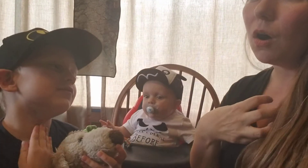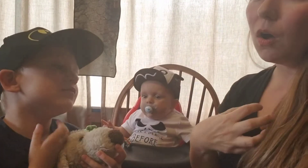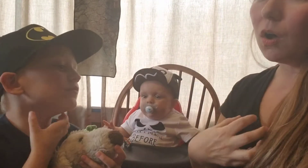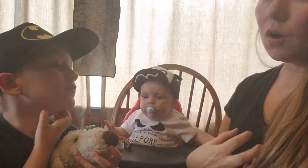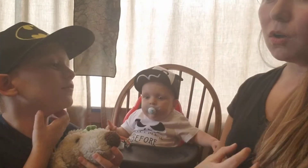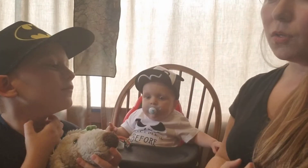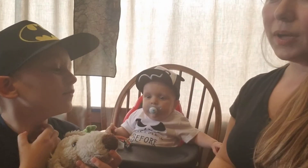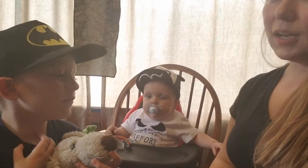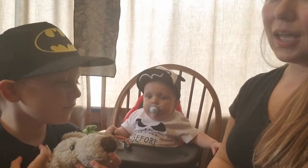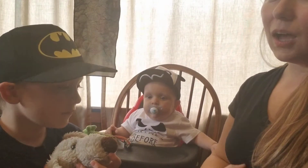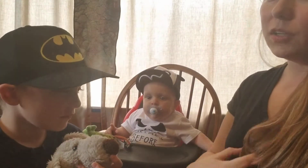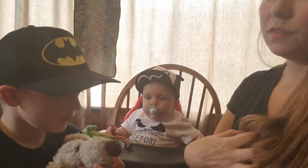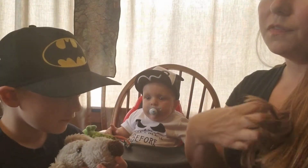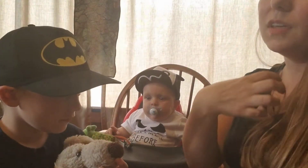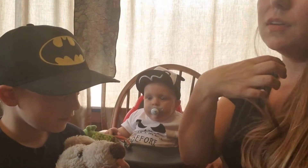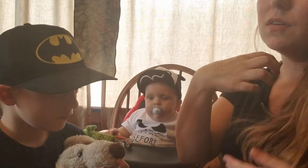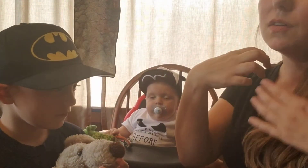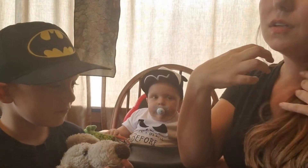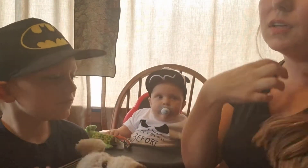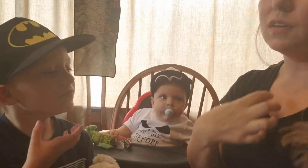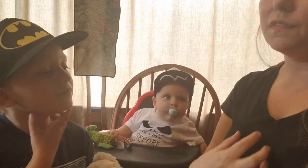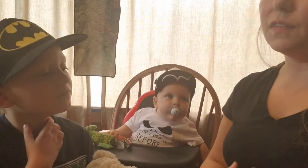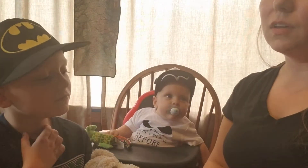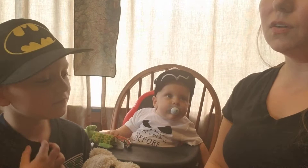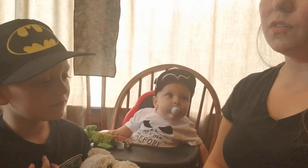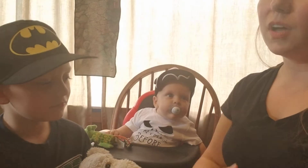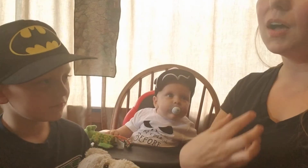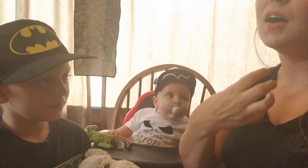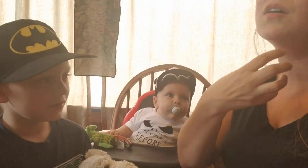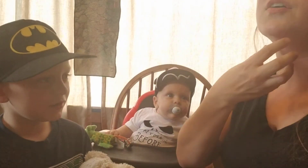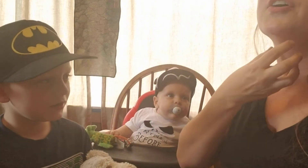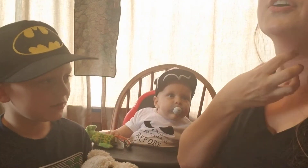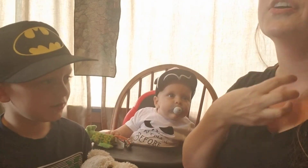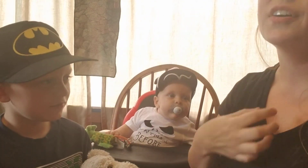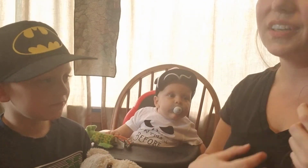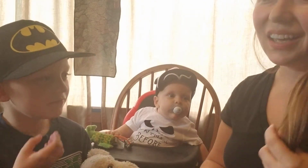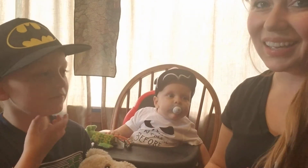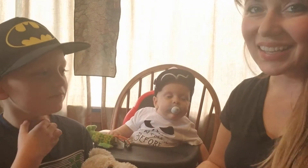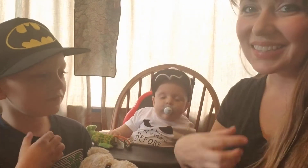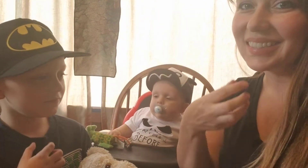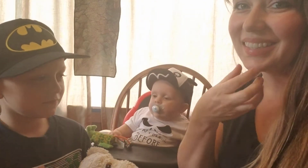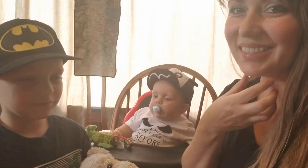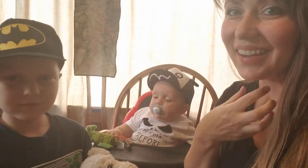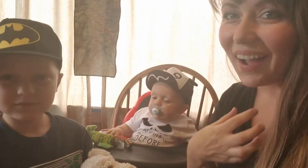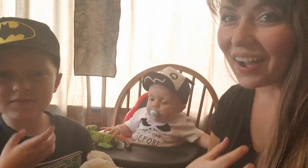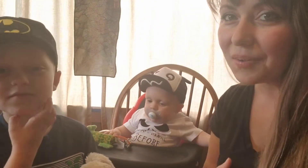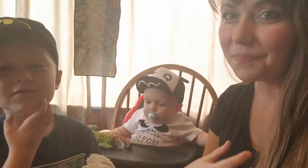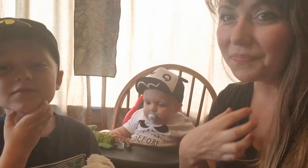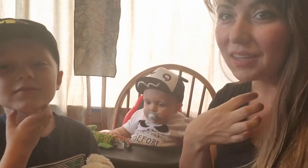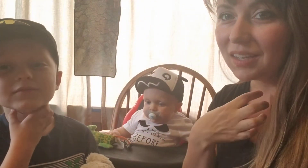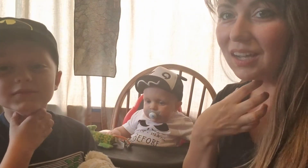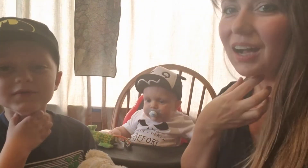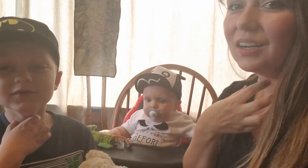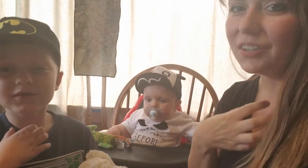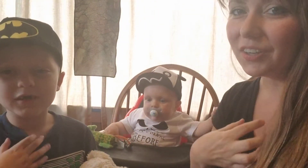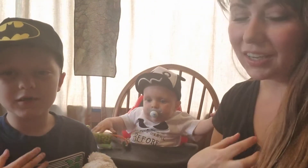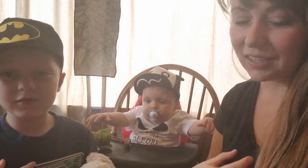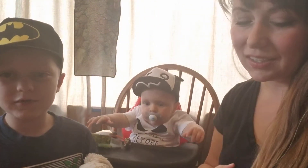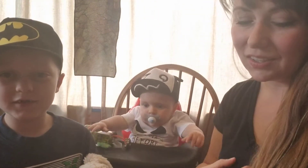the way down. You feel the hunger. Yes. Good job. Hungry. Good.